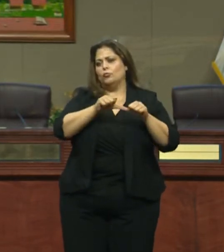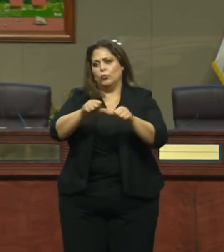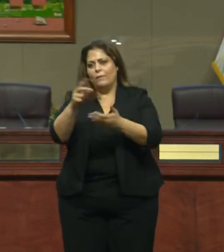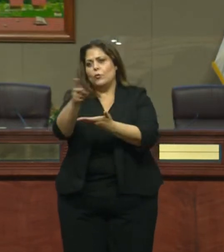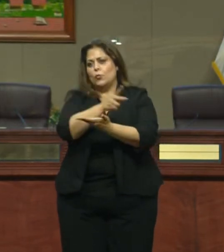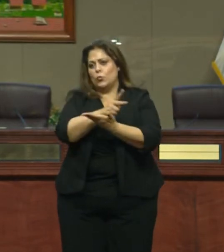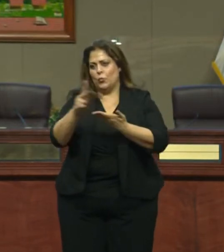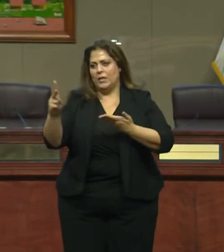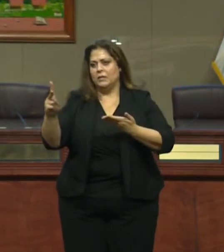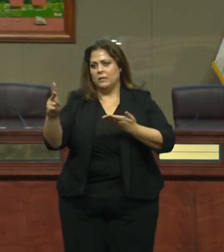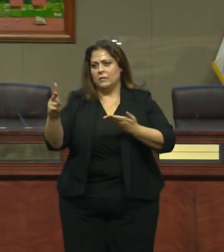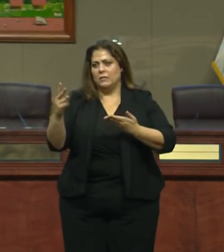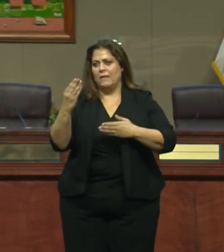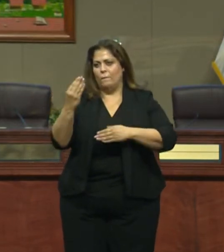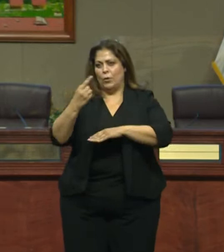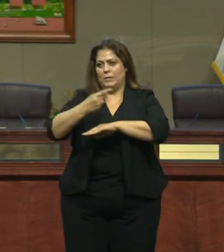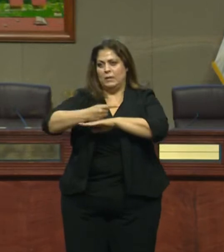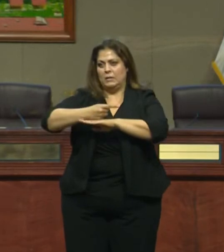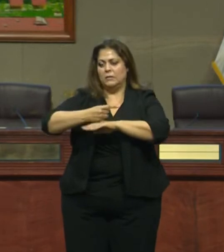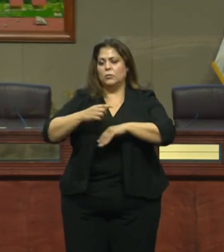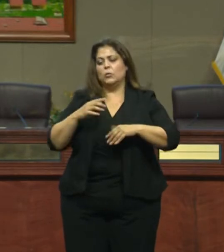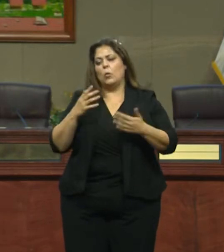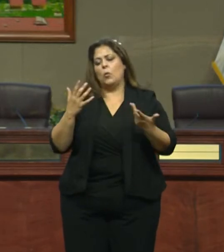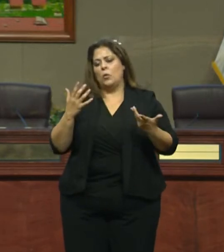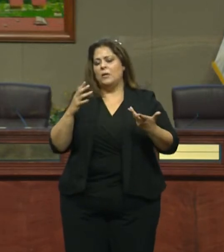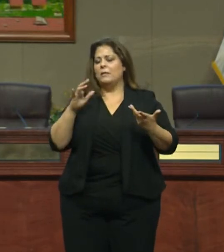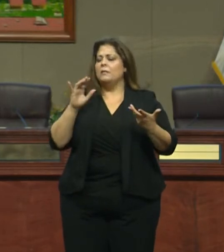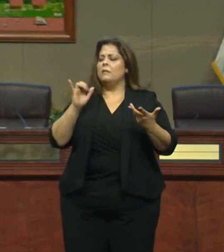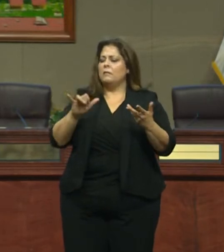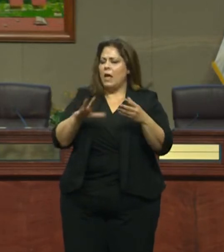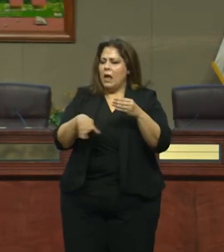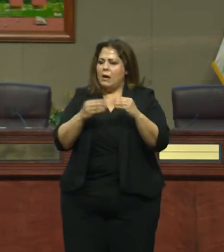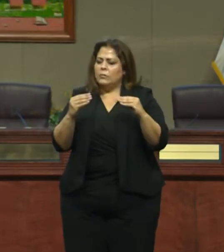that still adds additional time